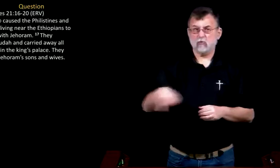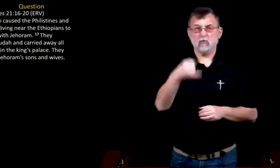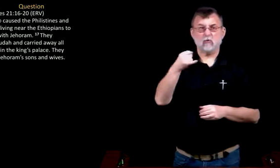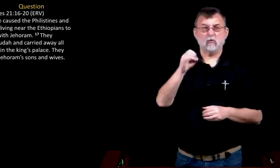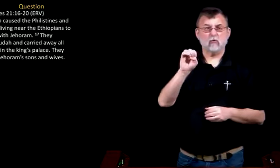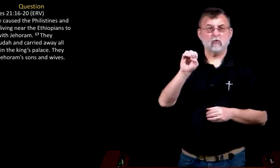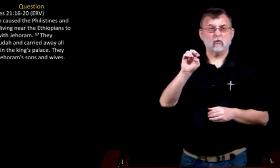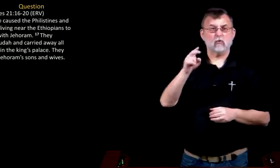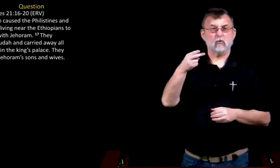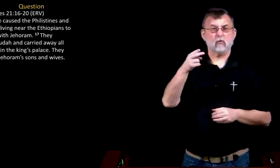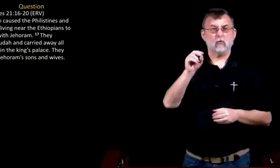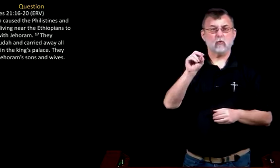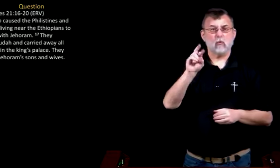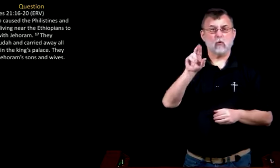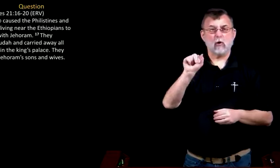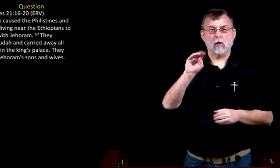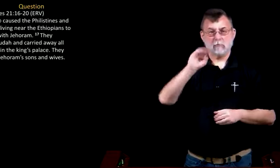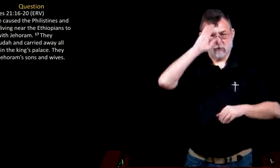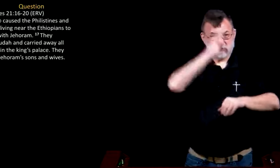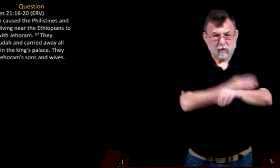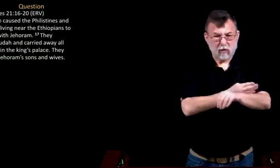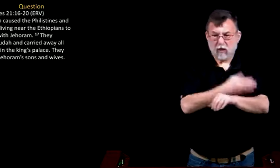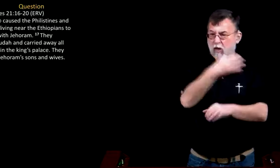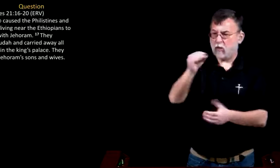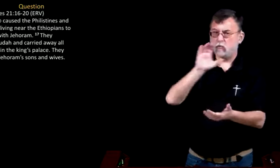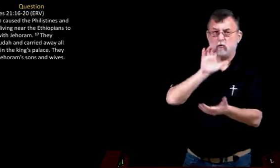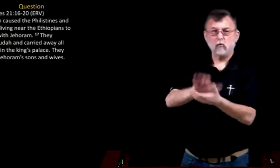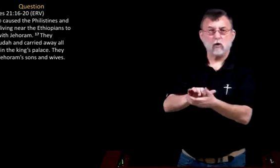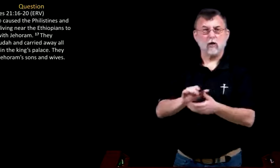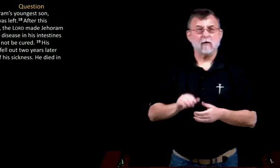They also took Jehoram's sons and wives.